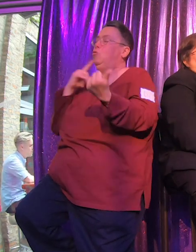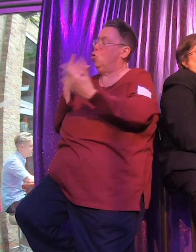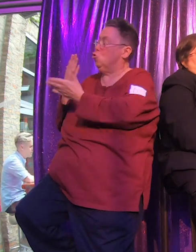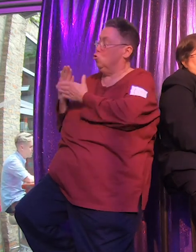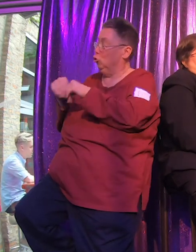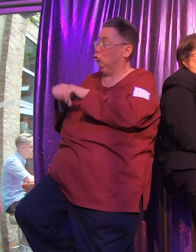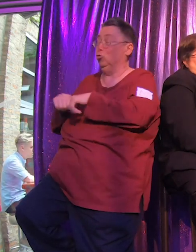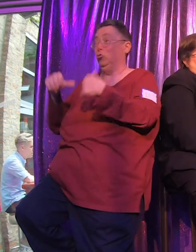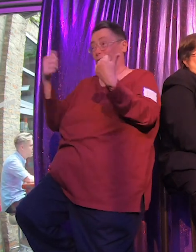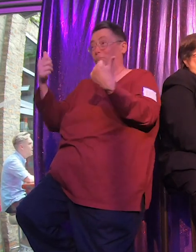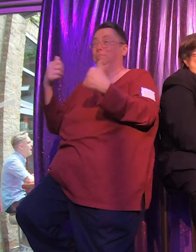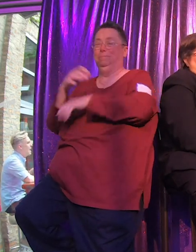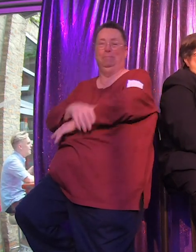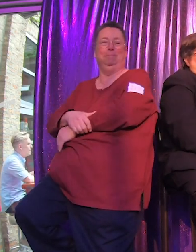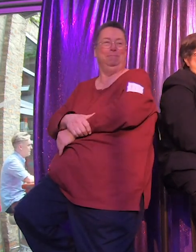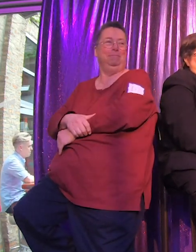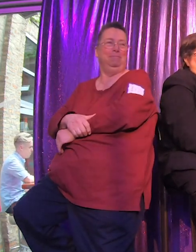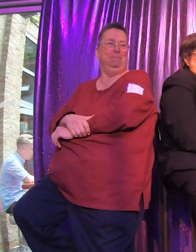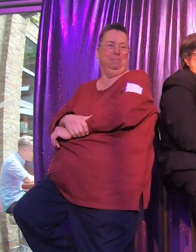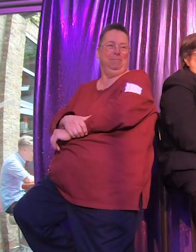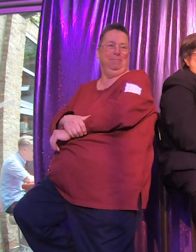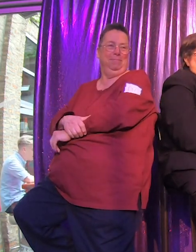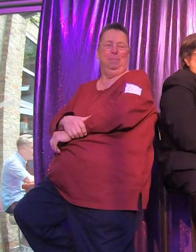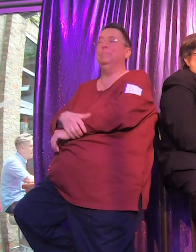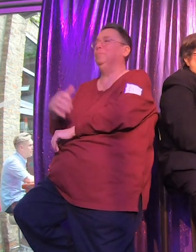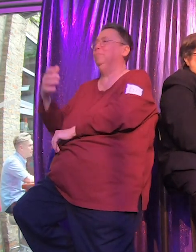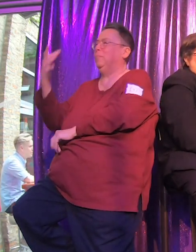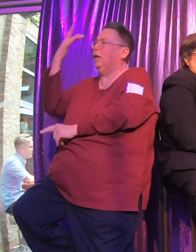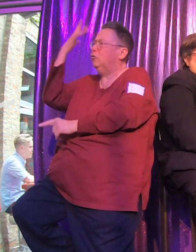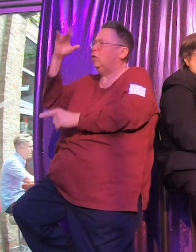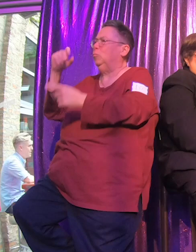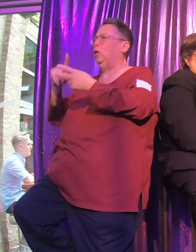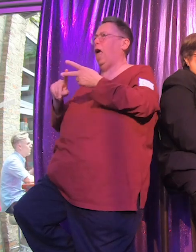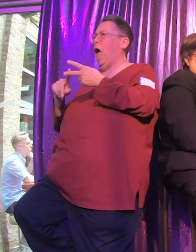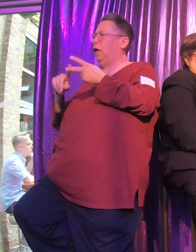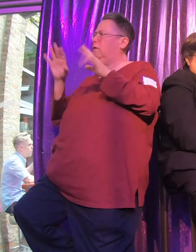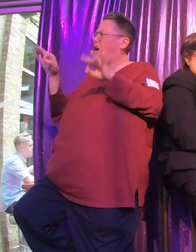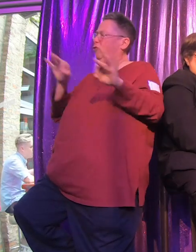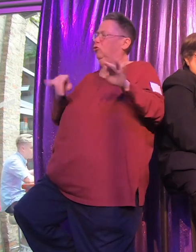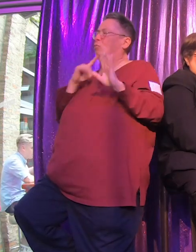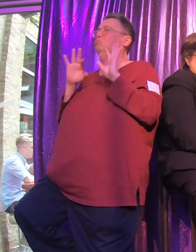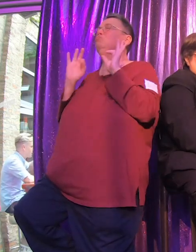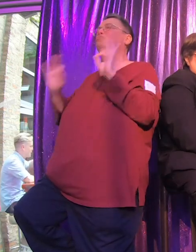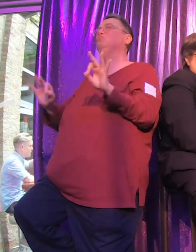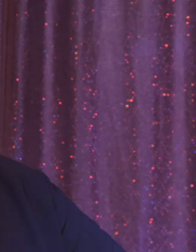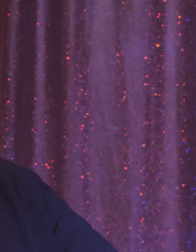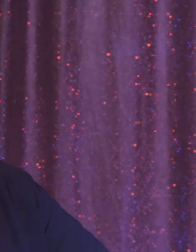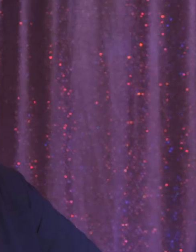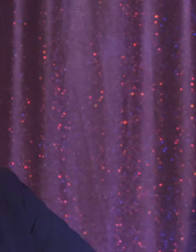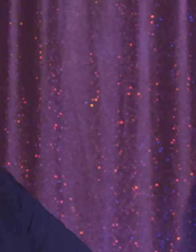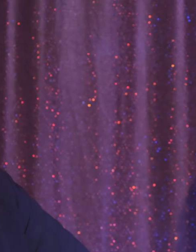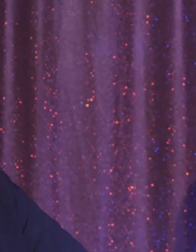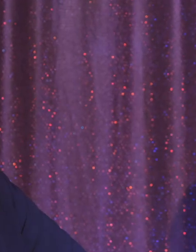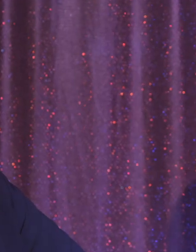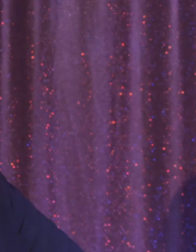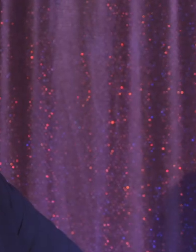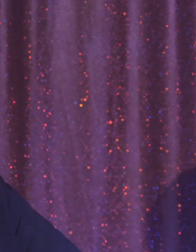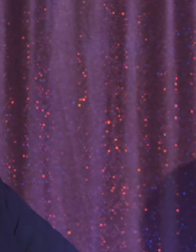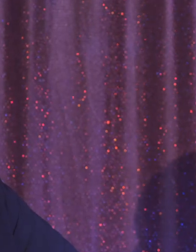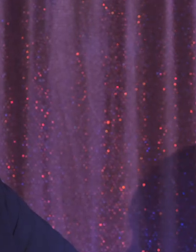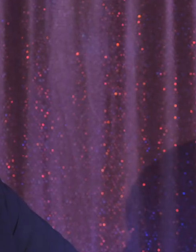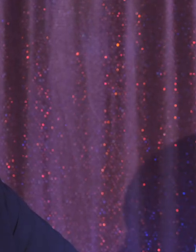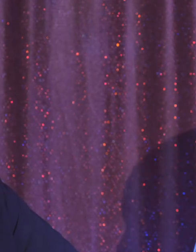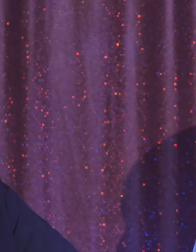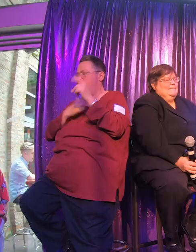shoes. Yes. Sensible and fashionable. Yeah. That's always a plus. Always a plus. Well, you know, I picked up a copy of the